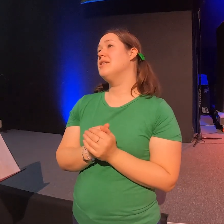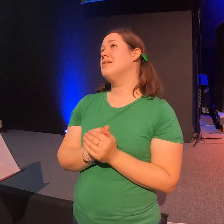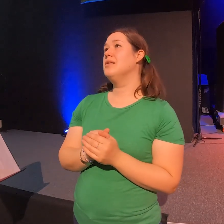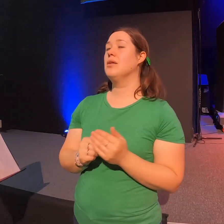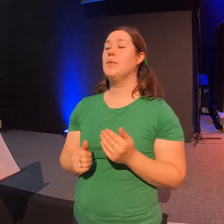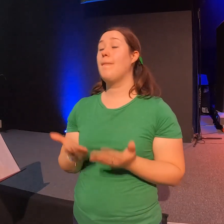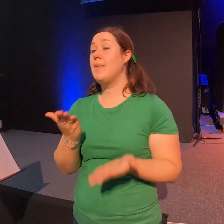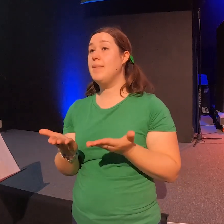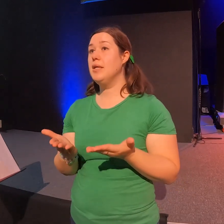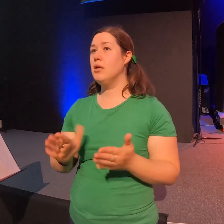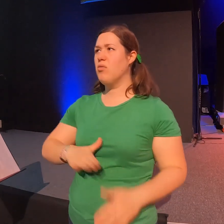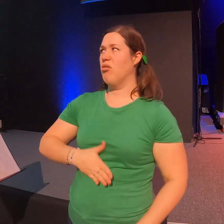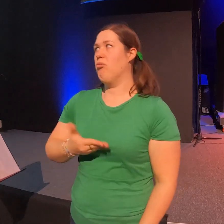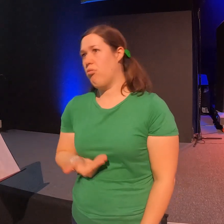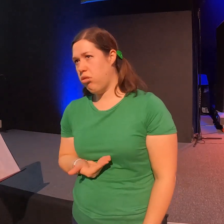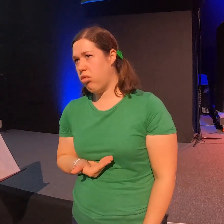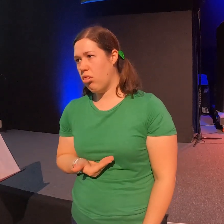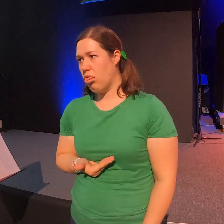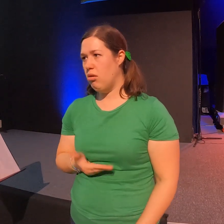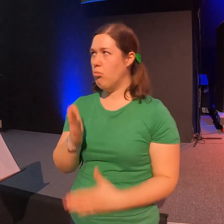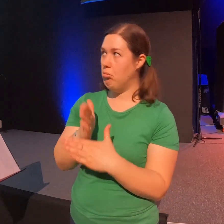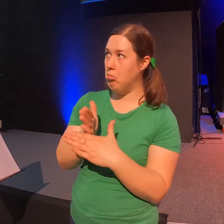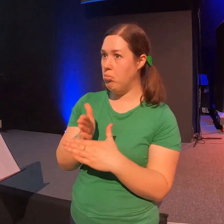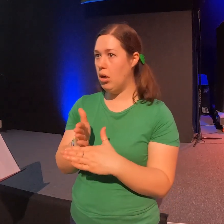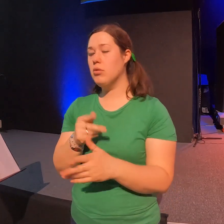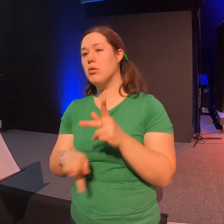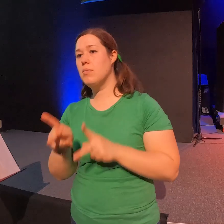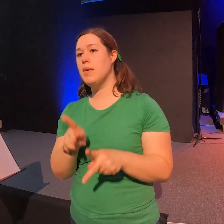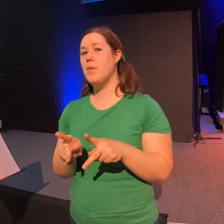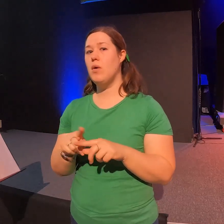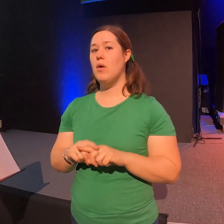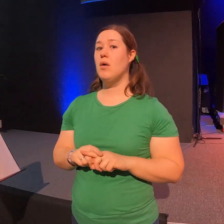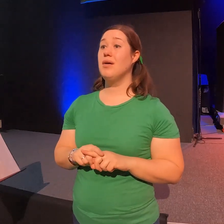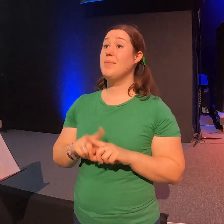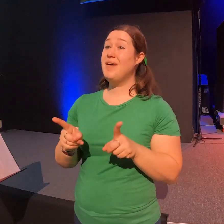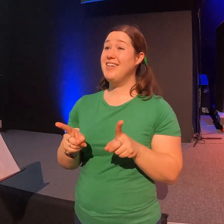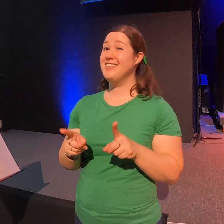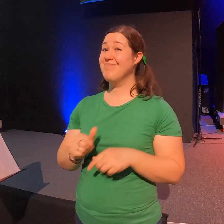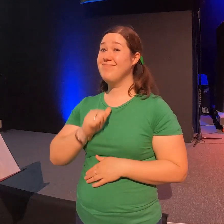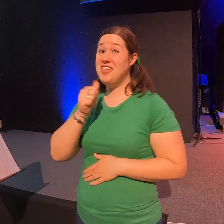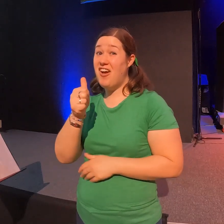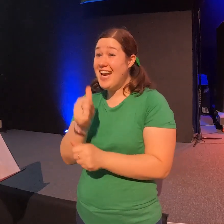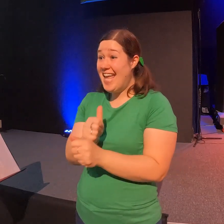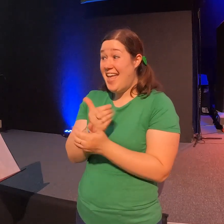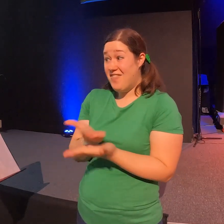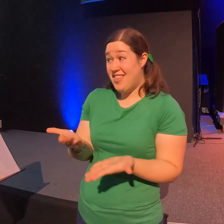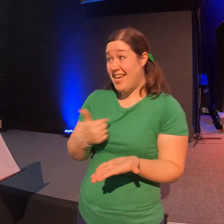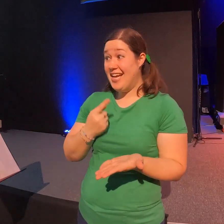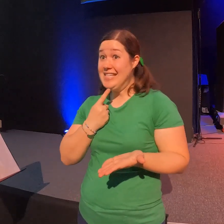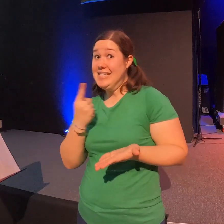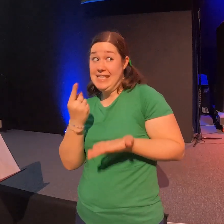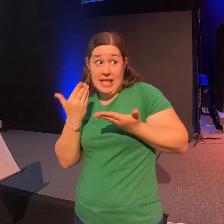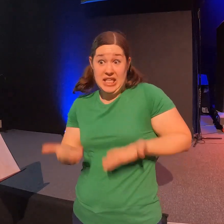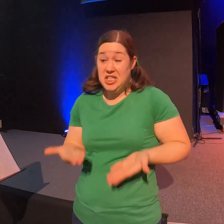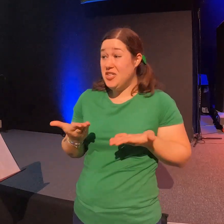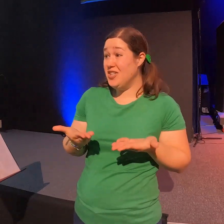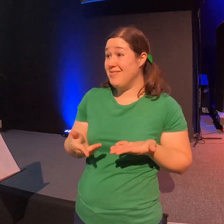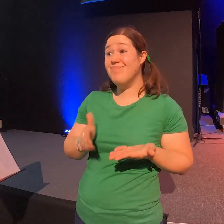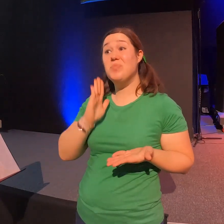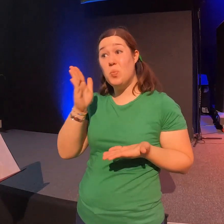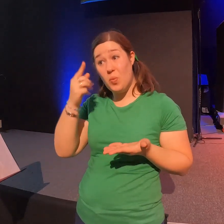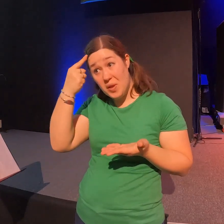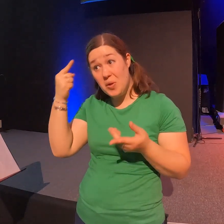attendance. But let me tell you, not everything I say up here, you're going to agree with. Sometimes you need to be